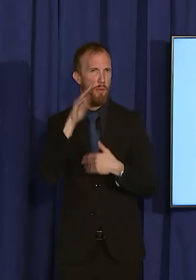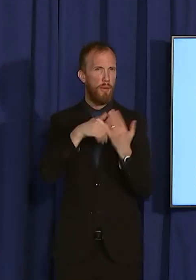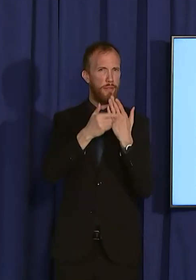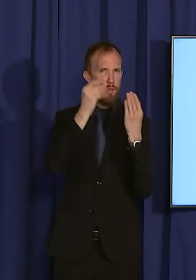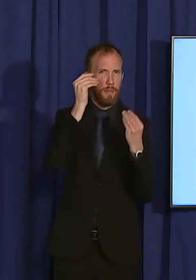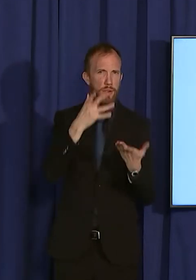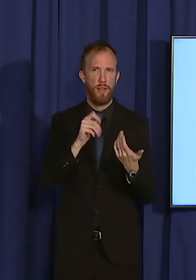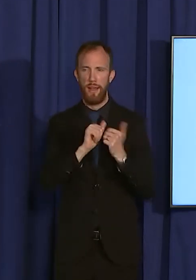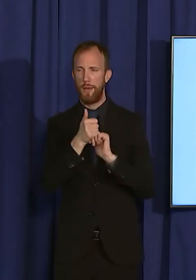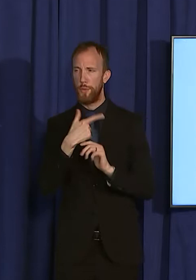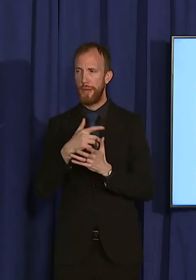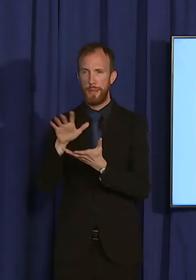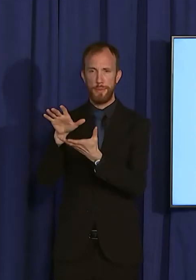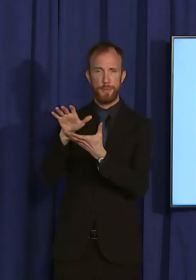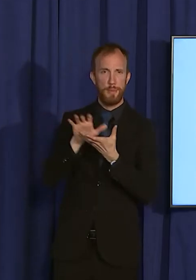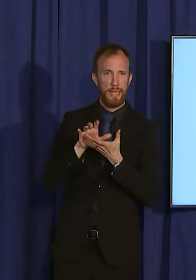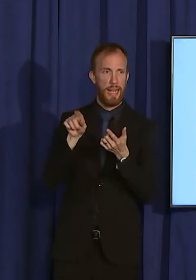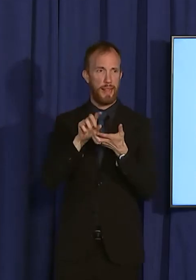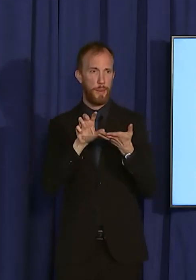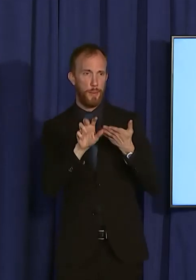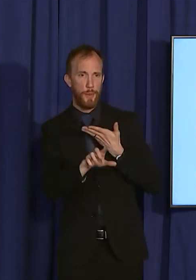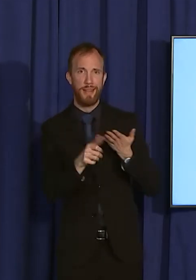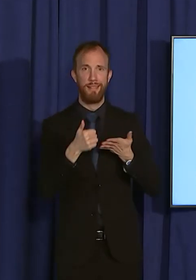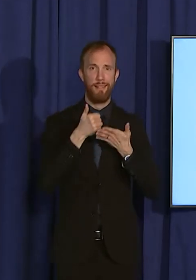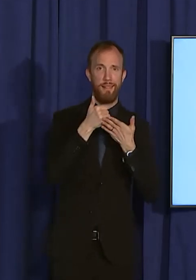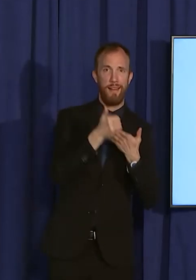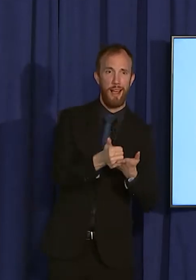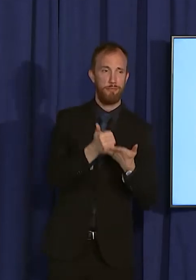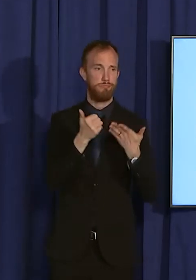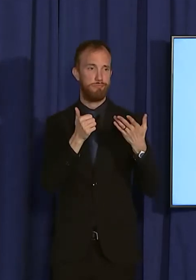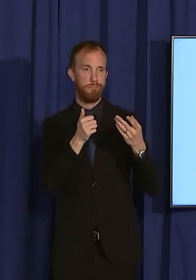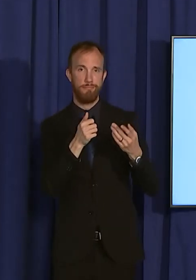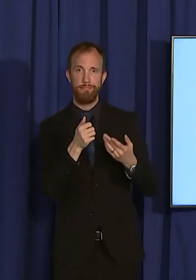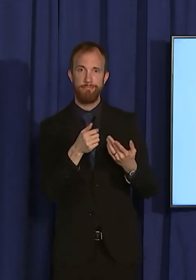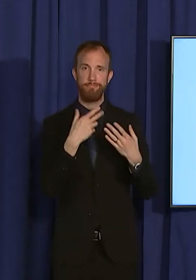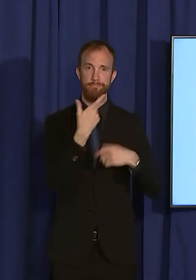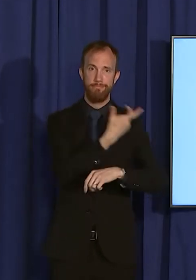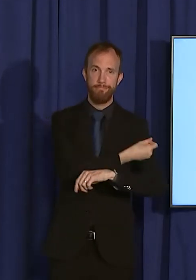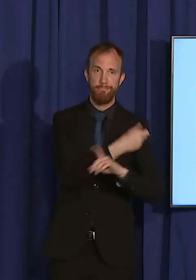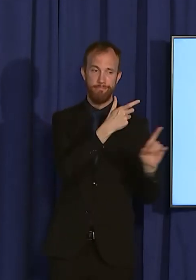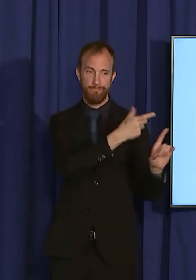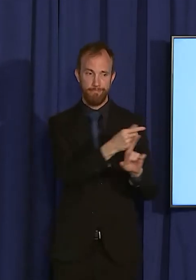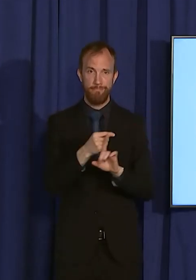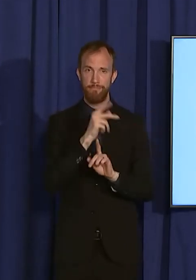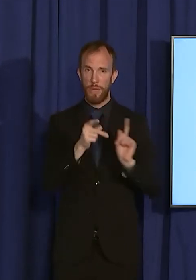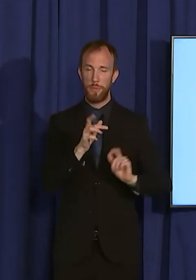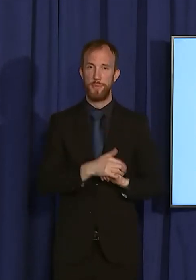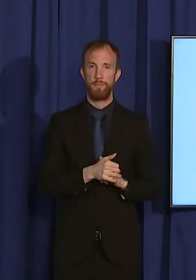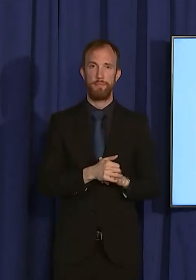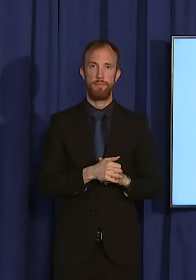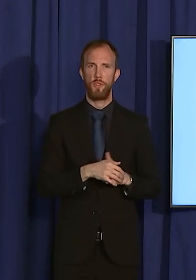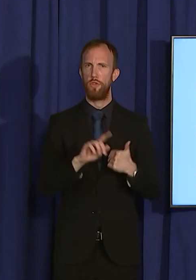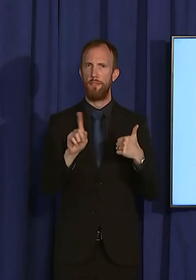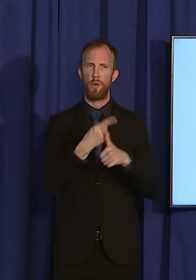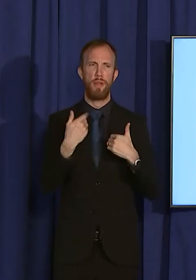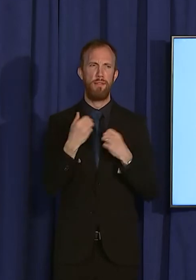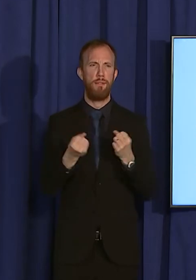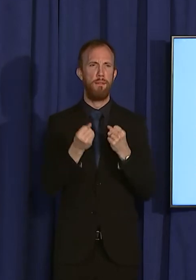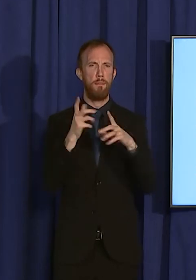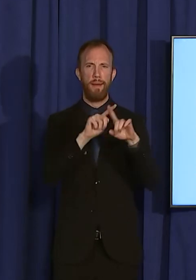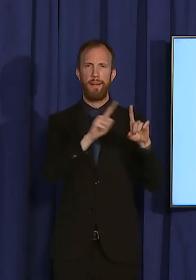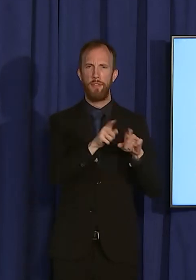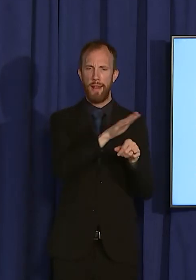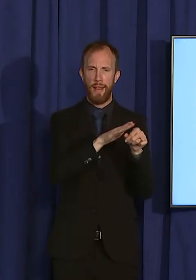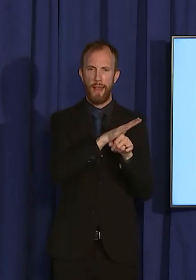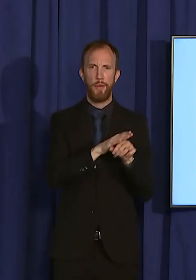bring vaccine to people, meeting folks where they are. So first of all, we continue to have a lot of points of dispensing and mass